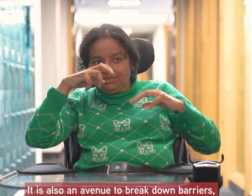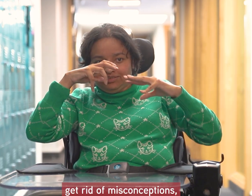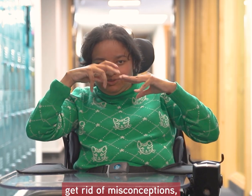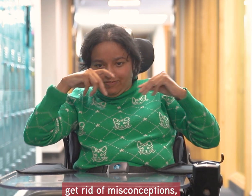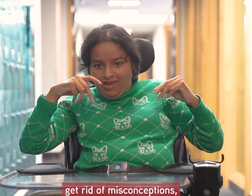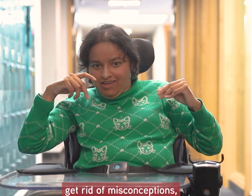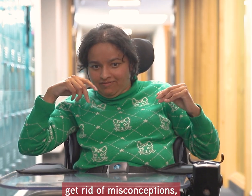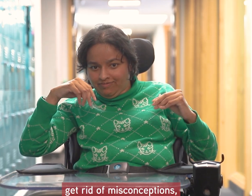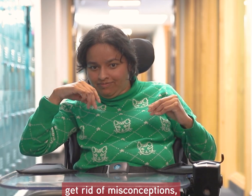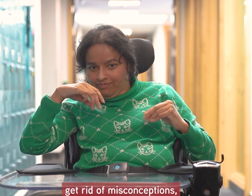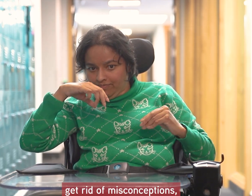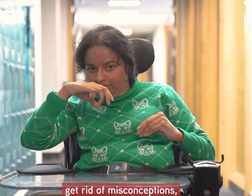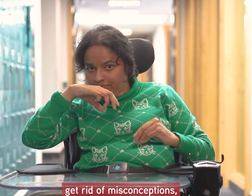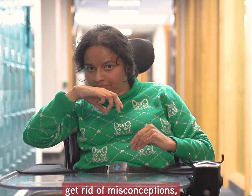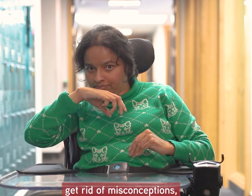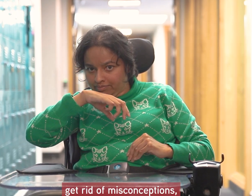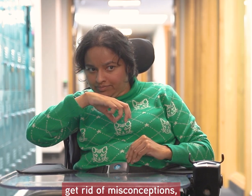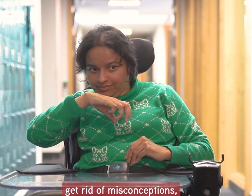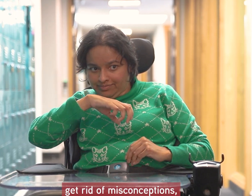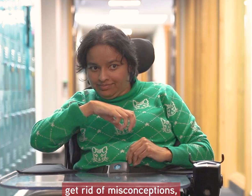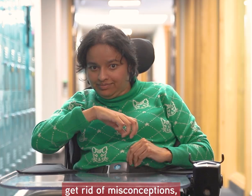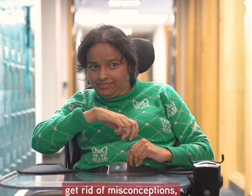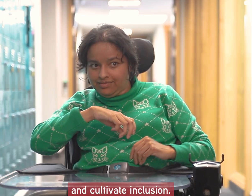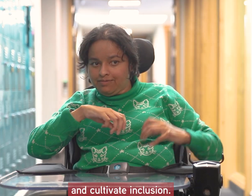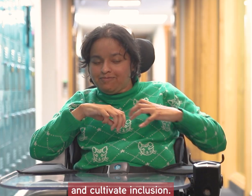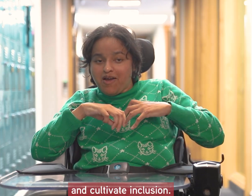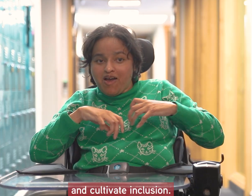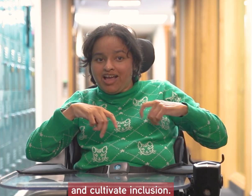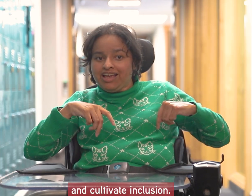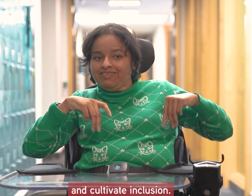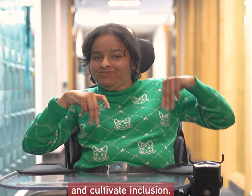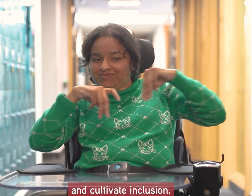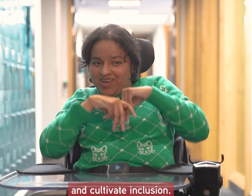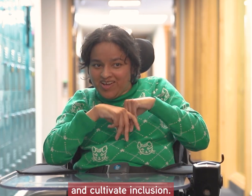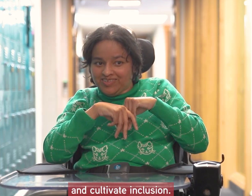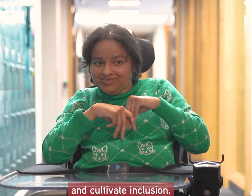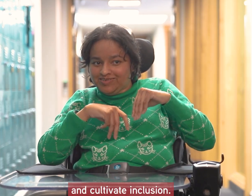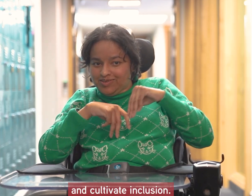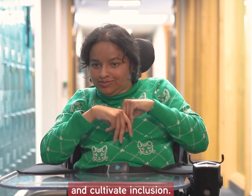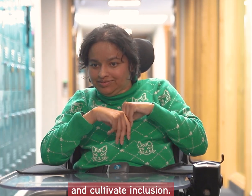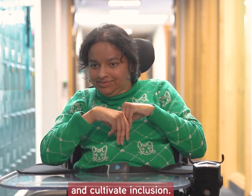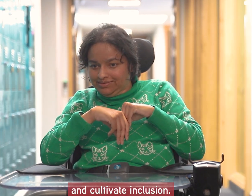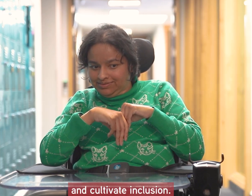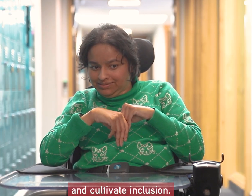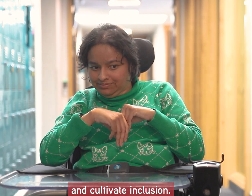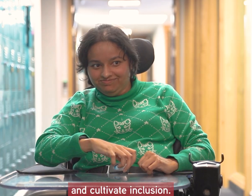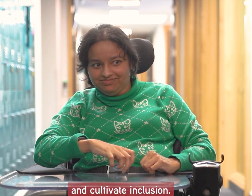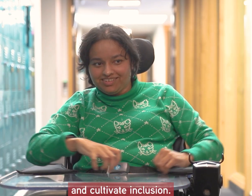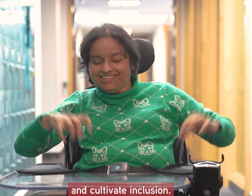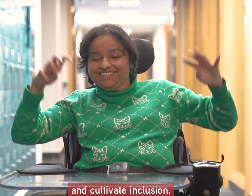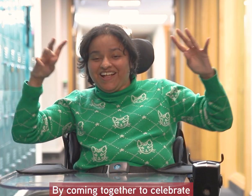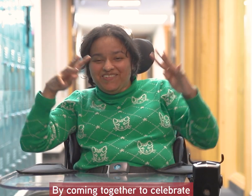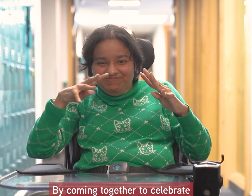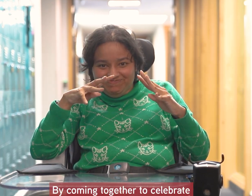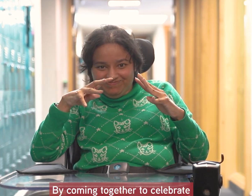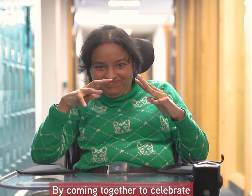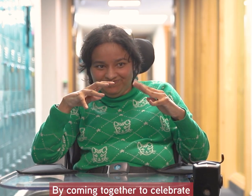get rid of misconceptions, and cultivate inclusion. By coming together